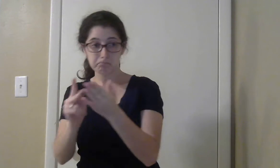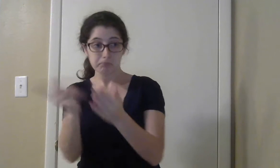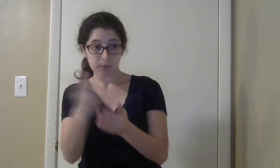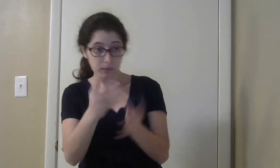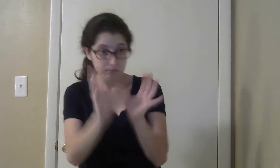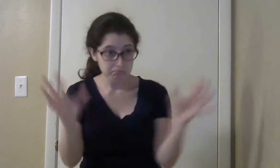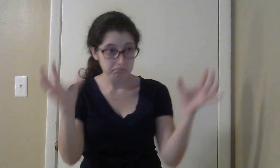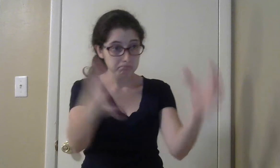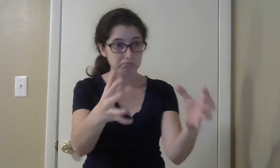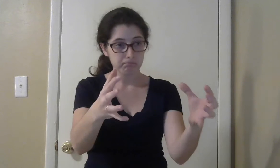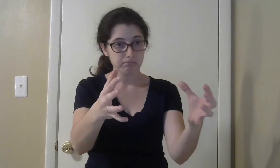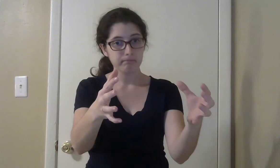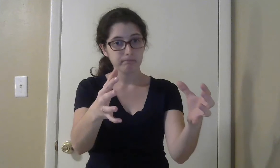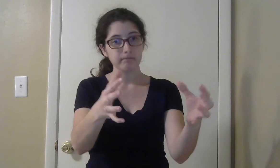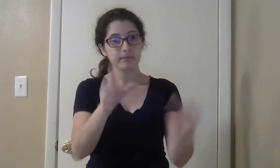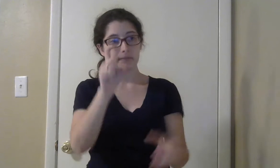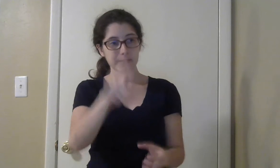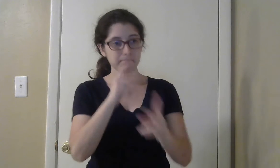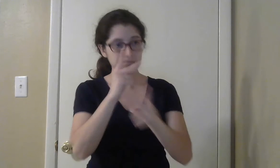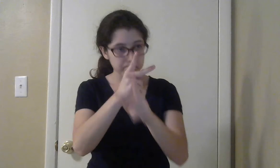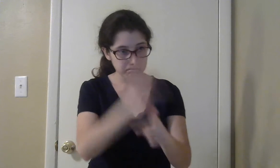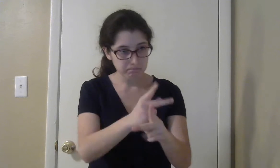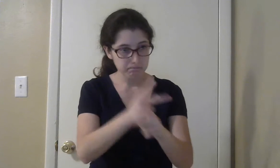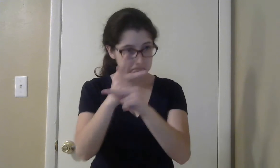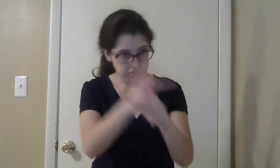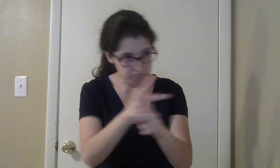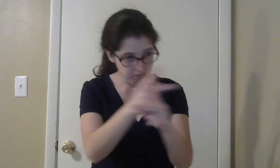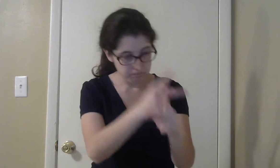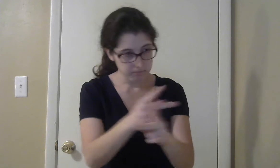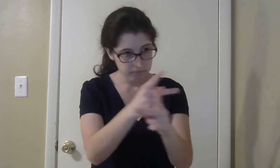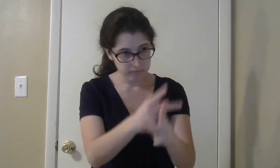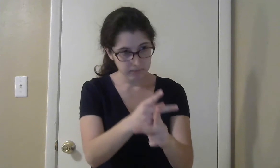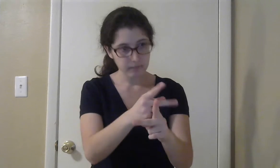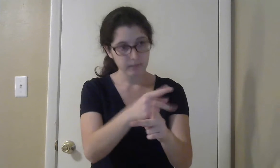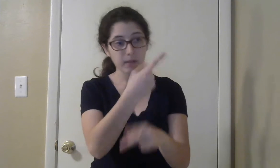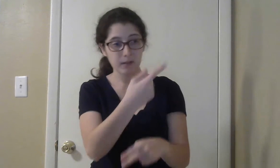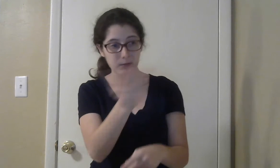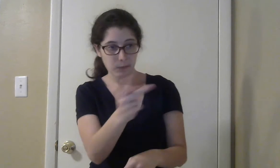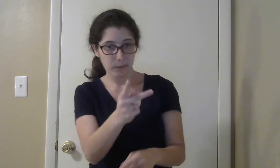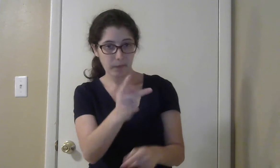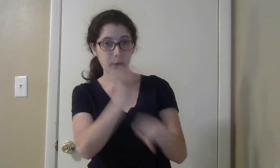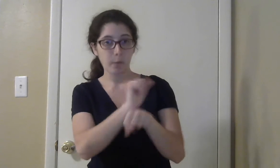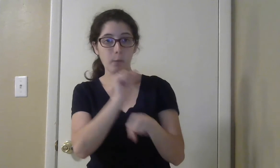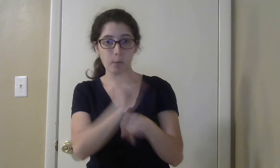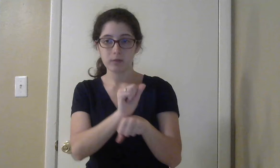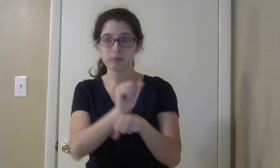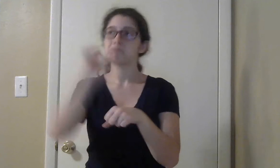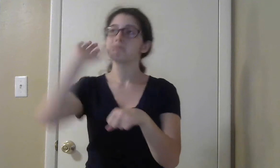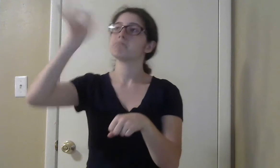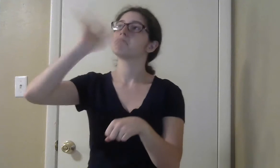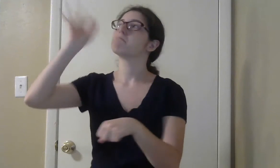some more and praying, they laid hands on them and sent them off. So, the leaders of the church